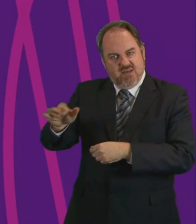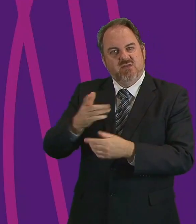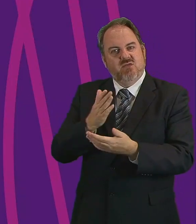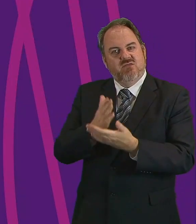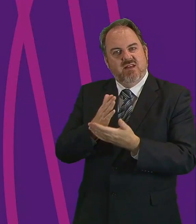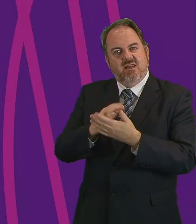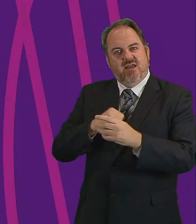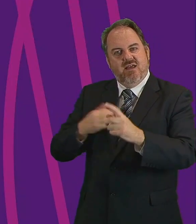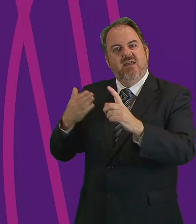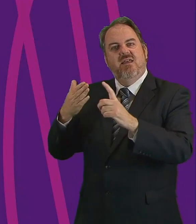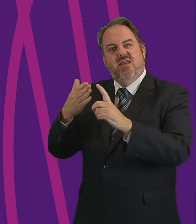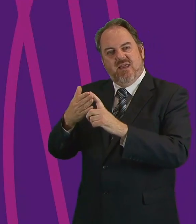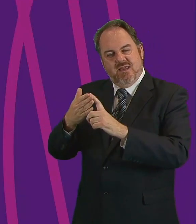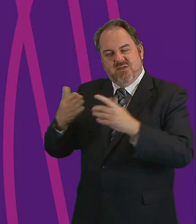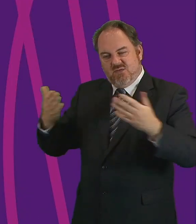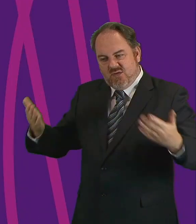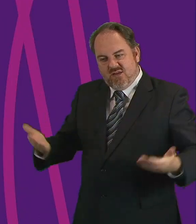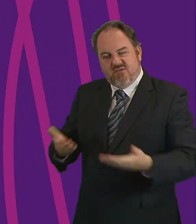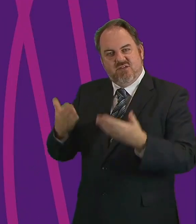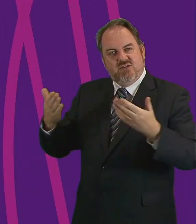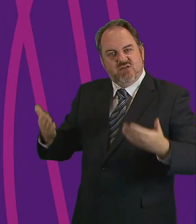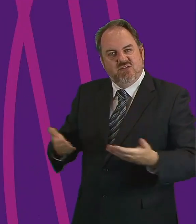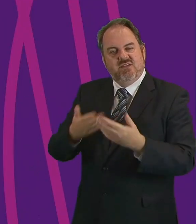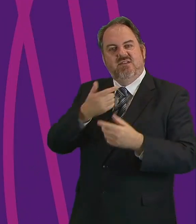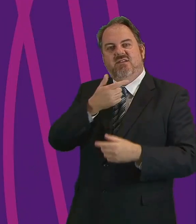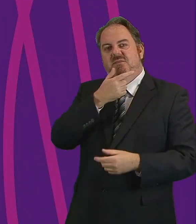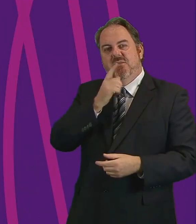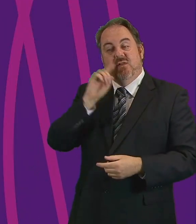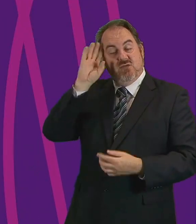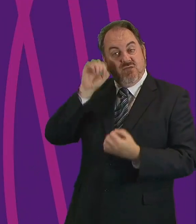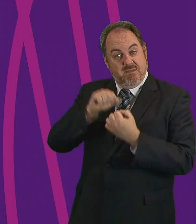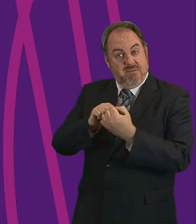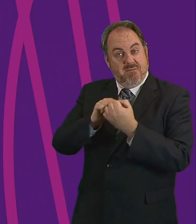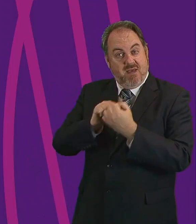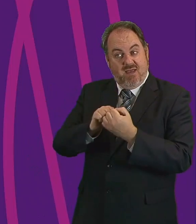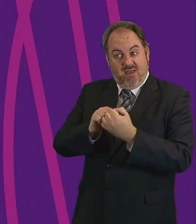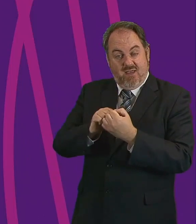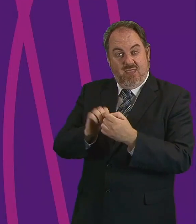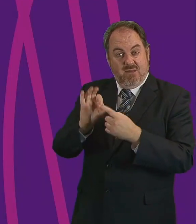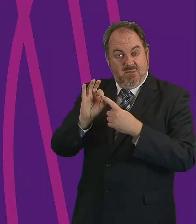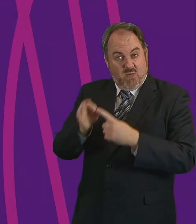with constituents and the press releases they put out to reiterate that point.